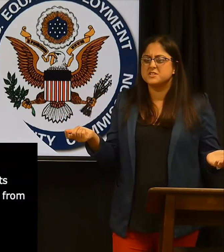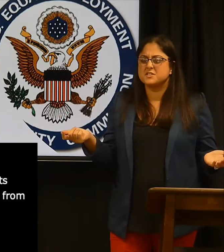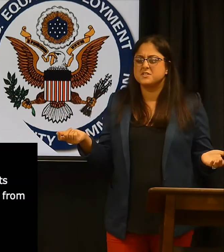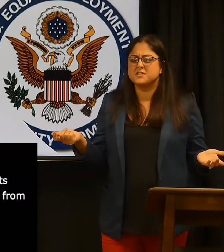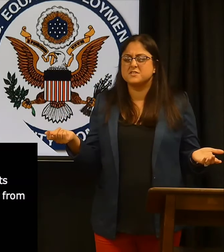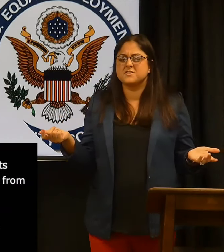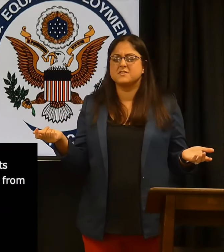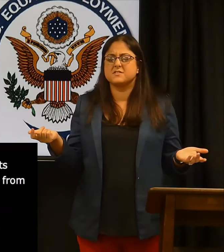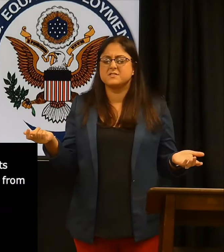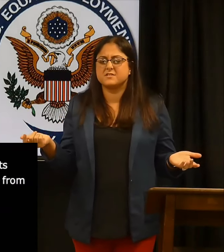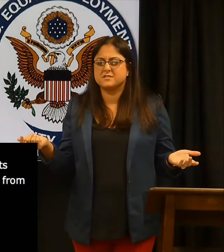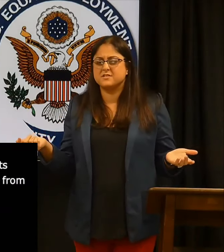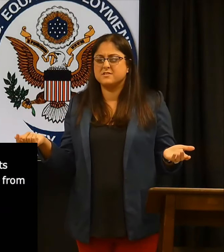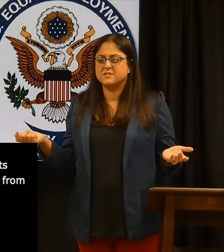What is a disability?